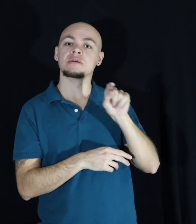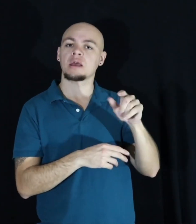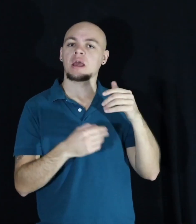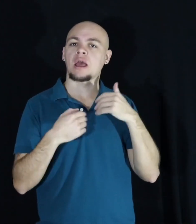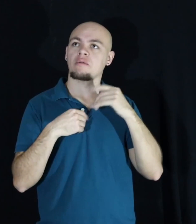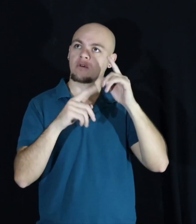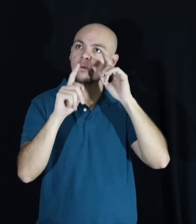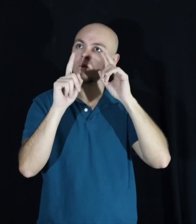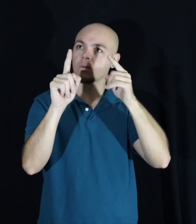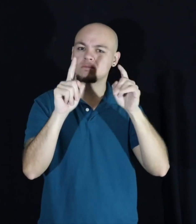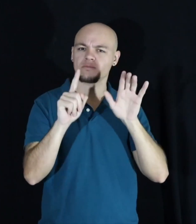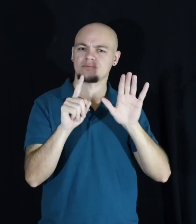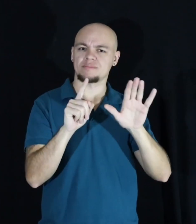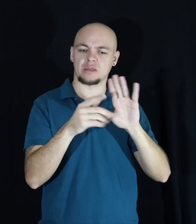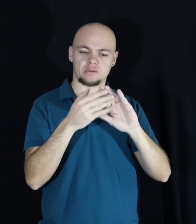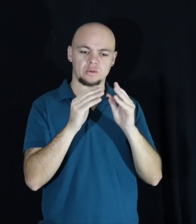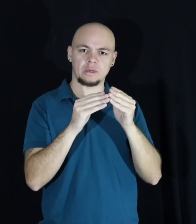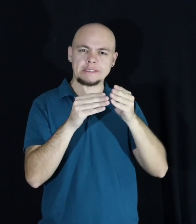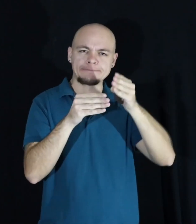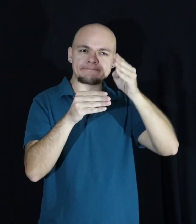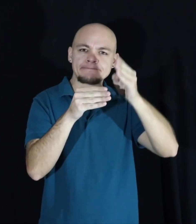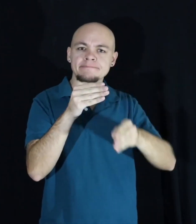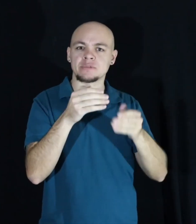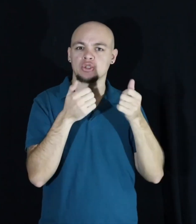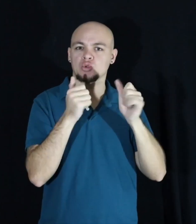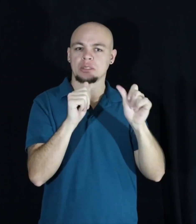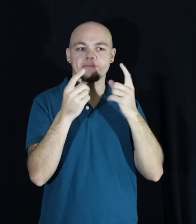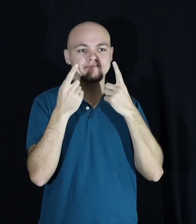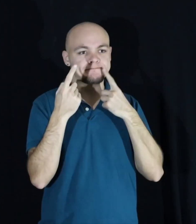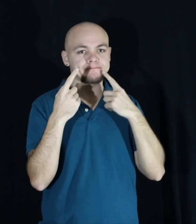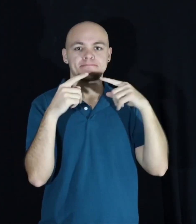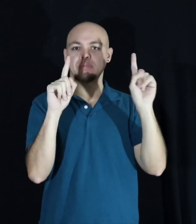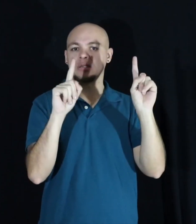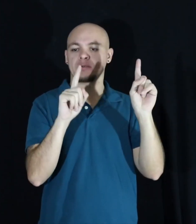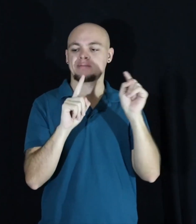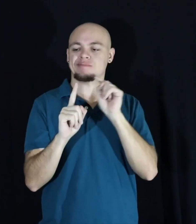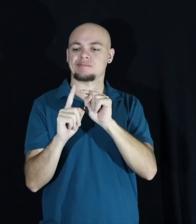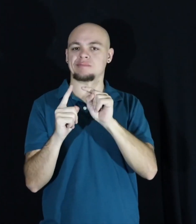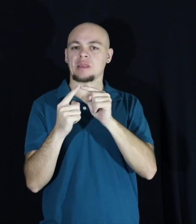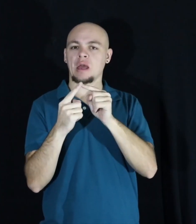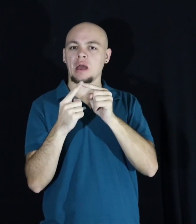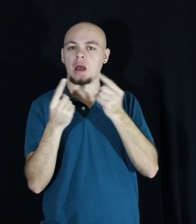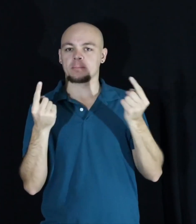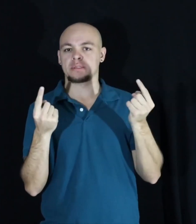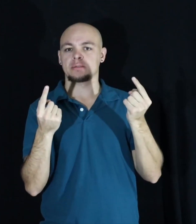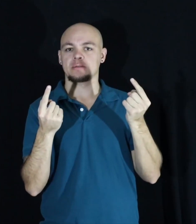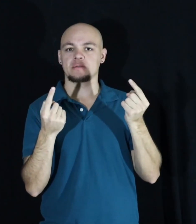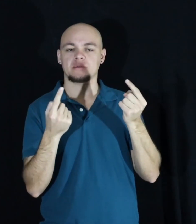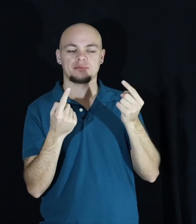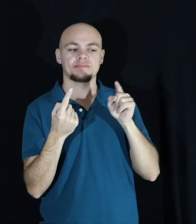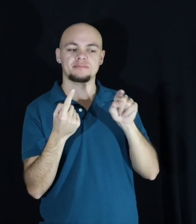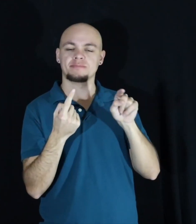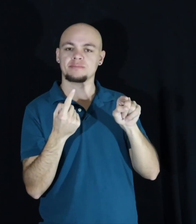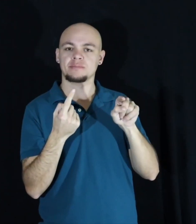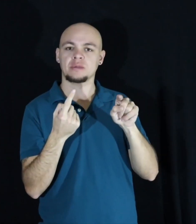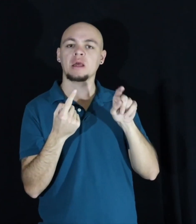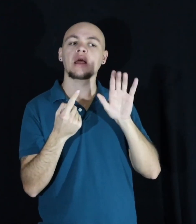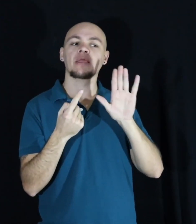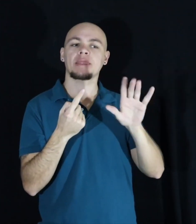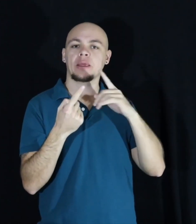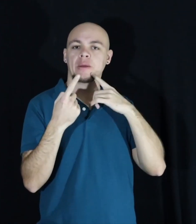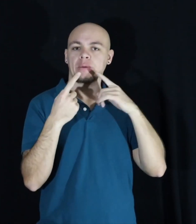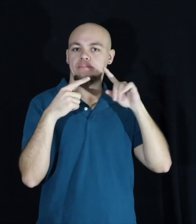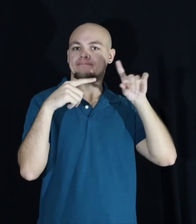throughout the story. The antagonist usually has the opposite in mind and makes it hard for the protagonist to achieve this